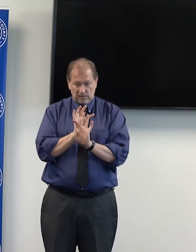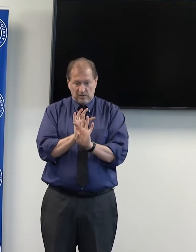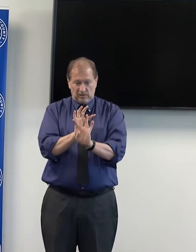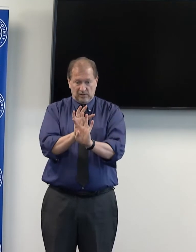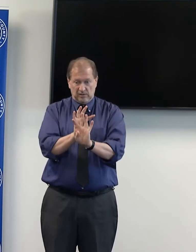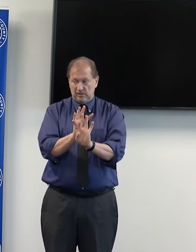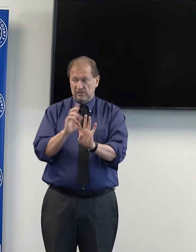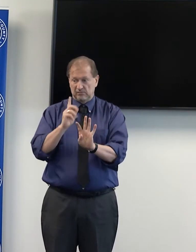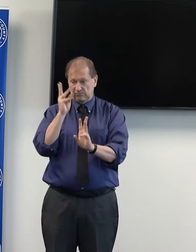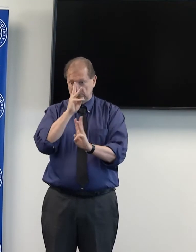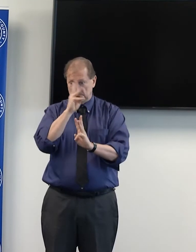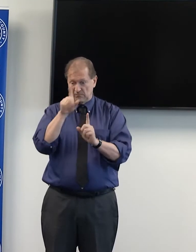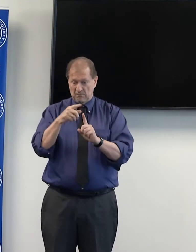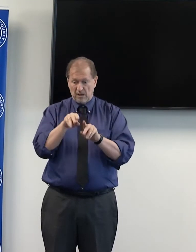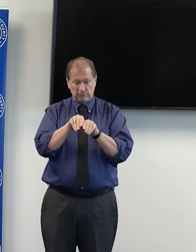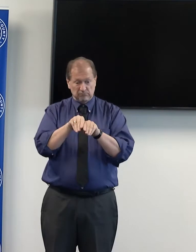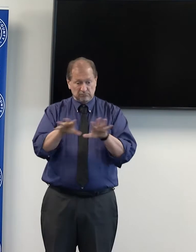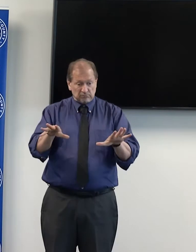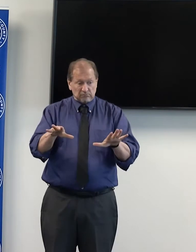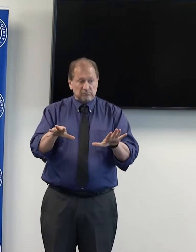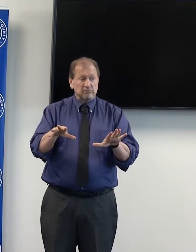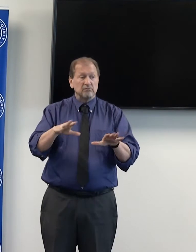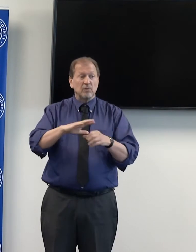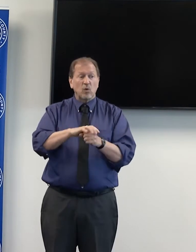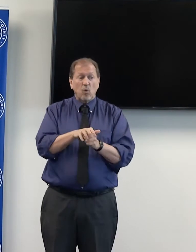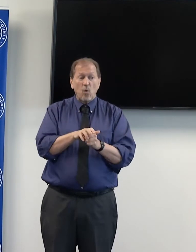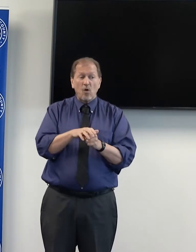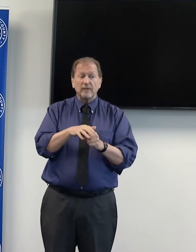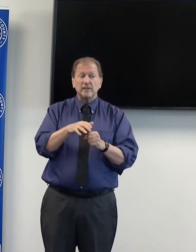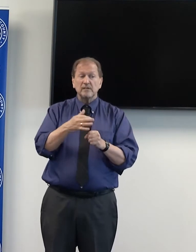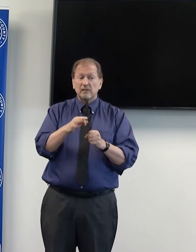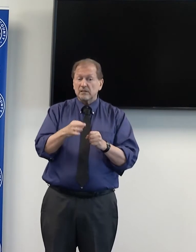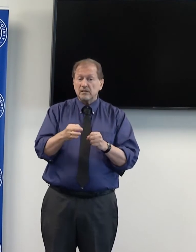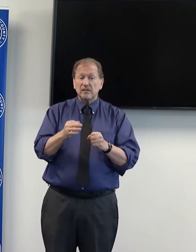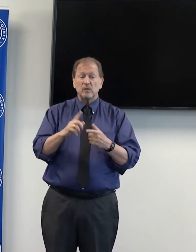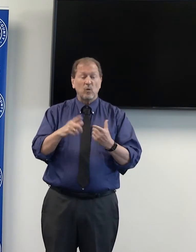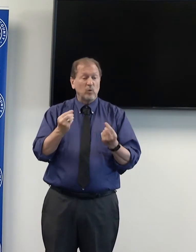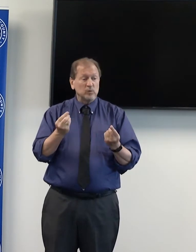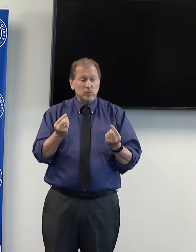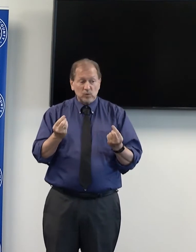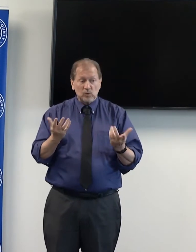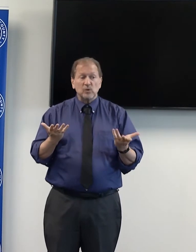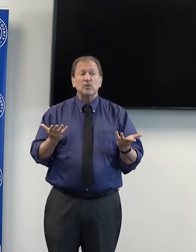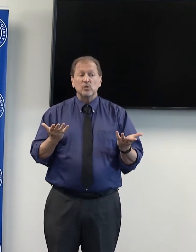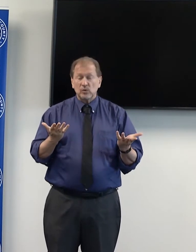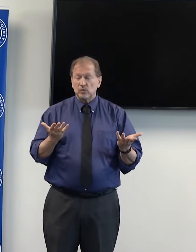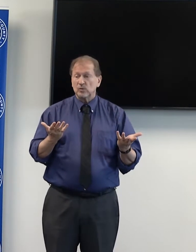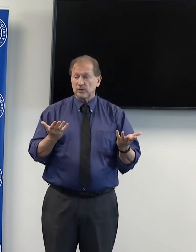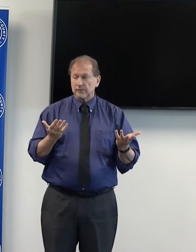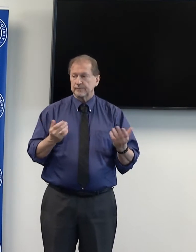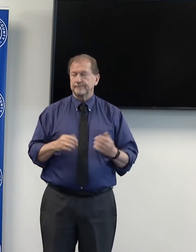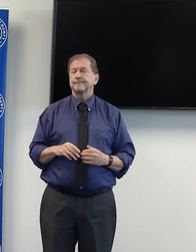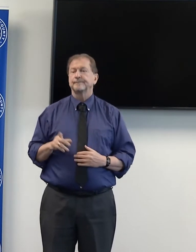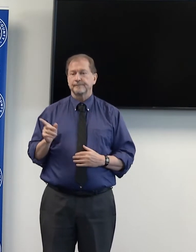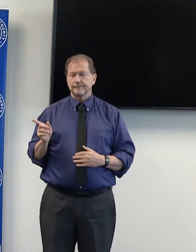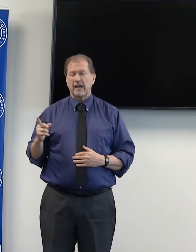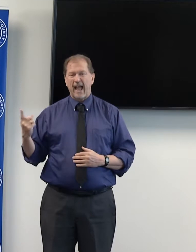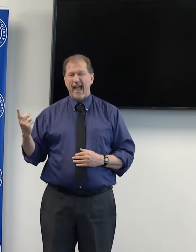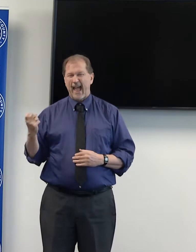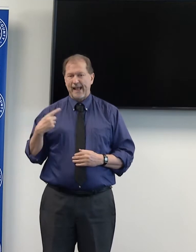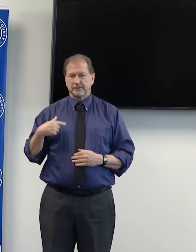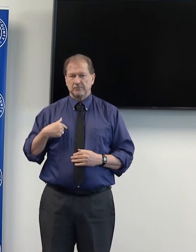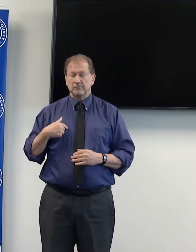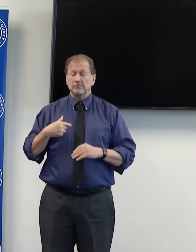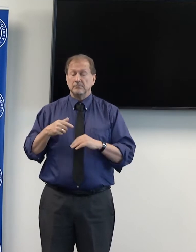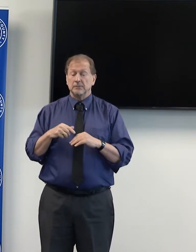county is doing to prevent that? Okay, so the question is, given the number of people who are